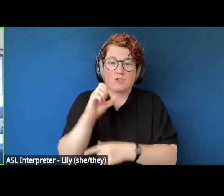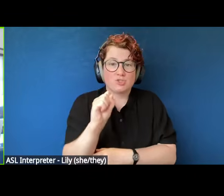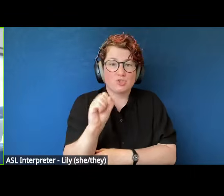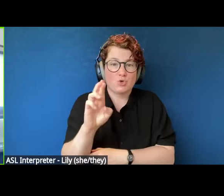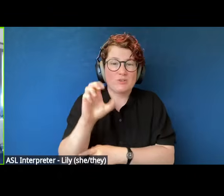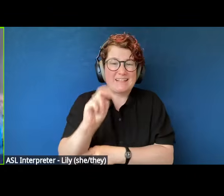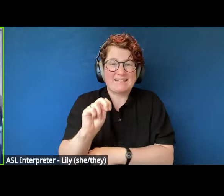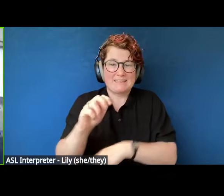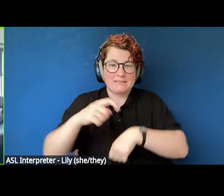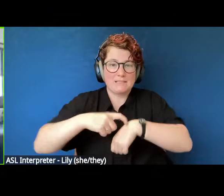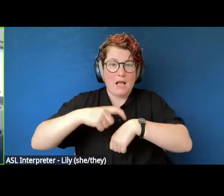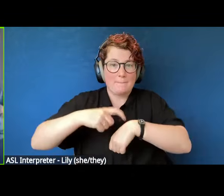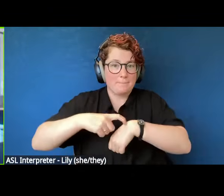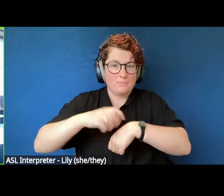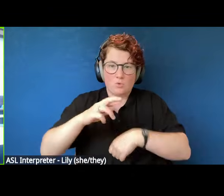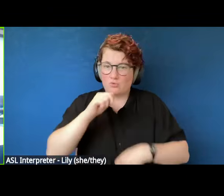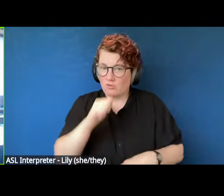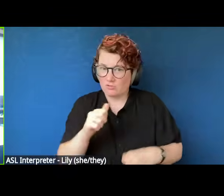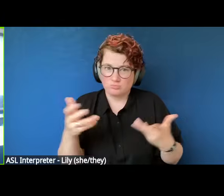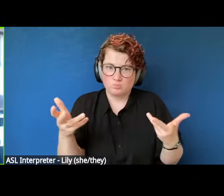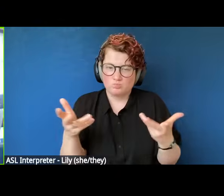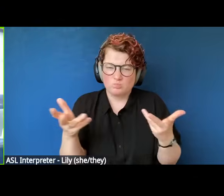Sure.